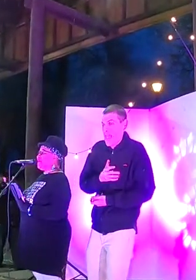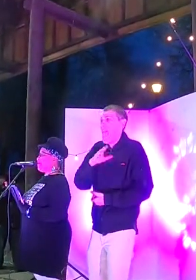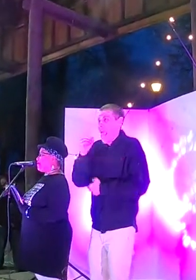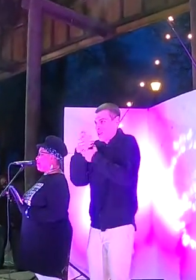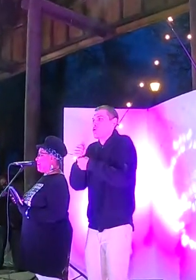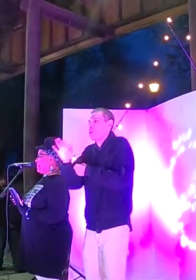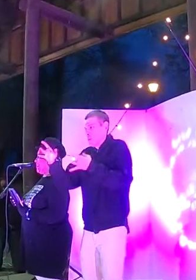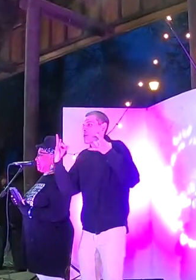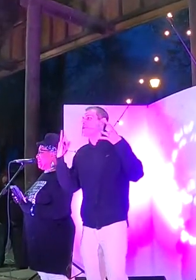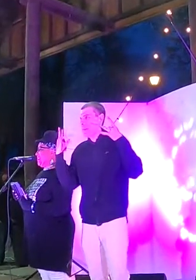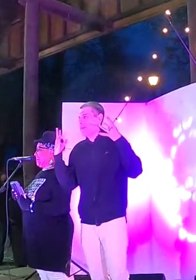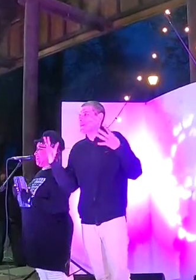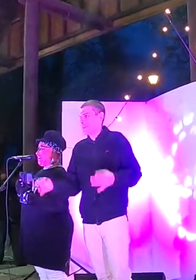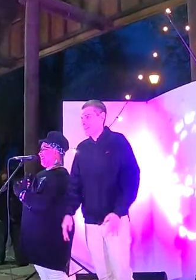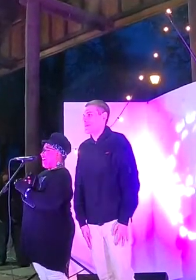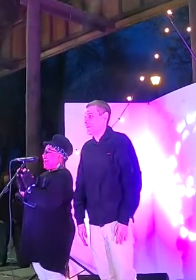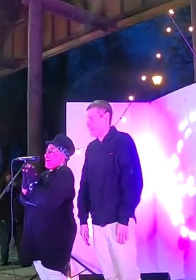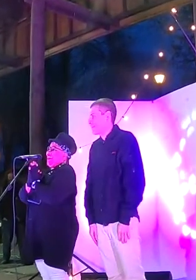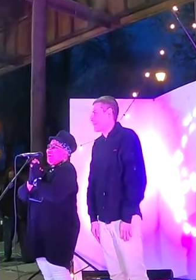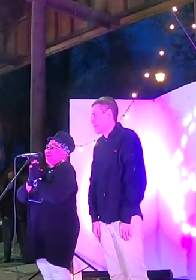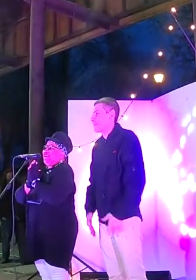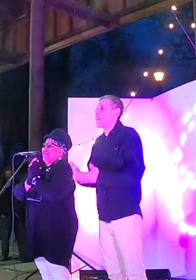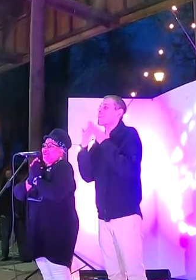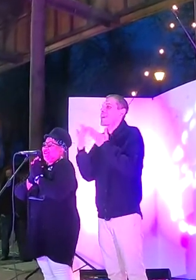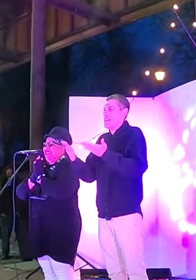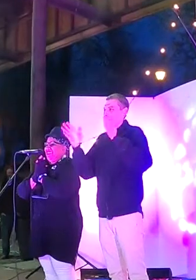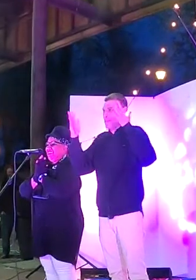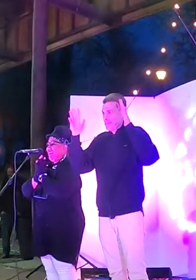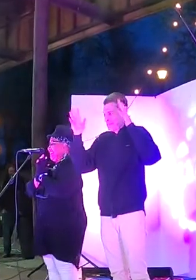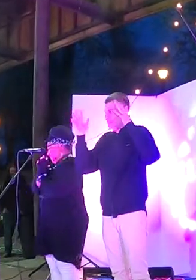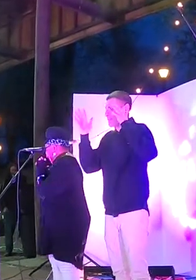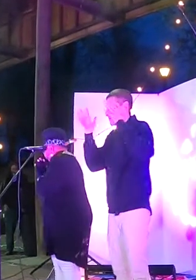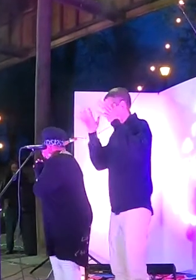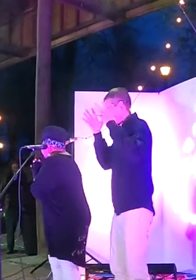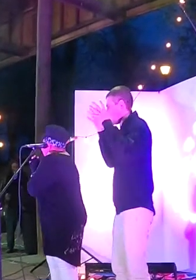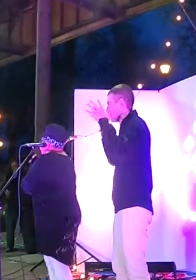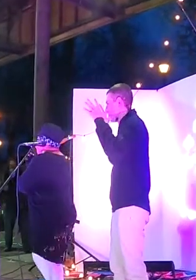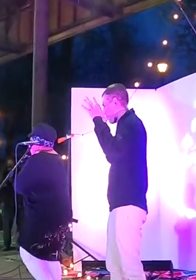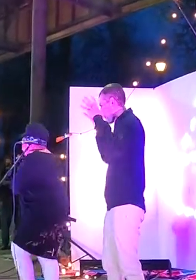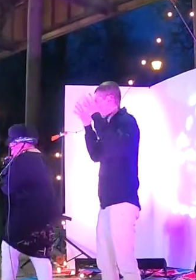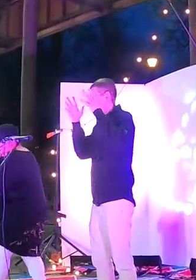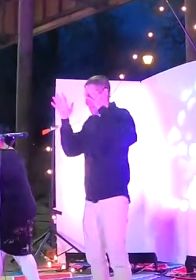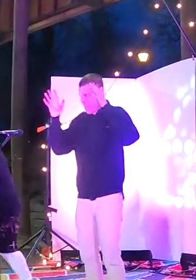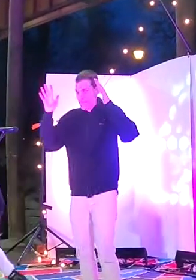and trust your dopeness. Thank you.